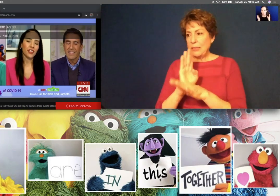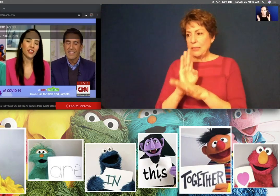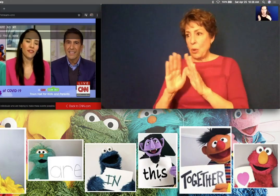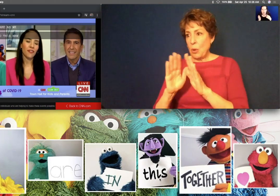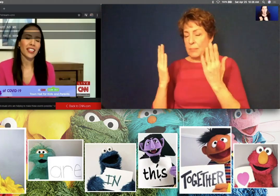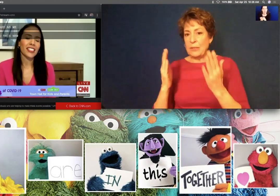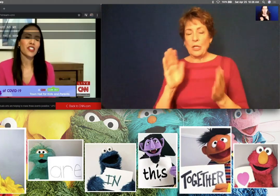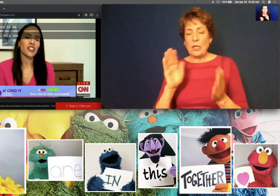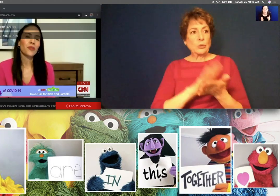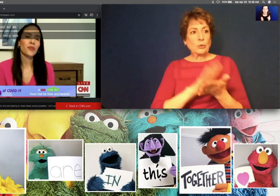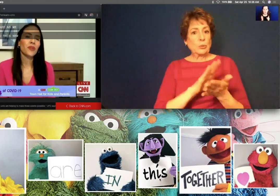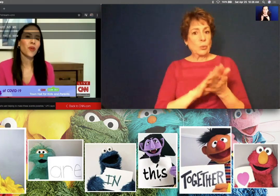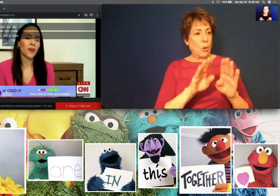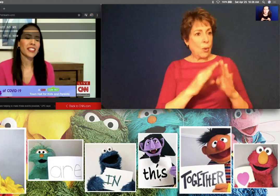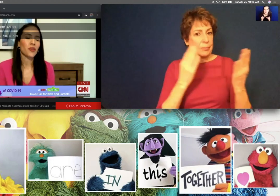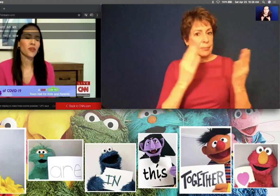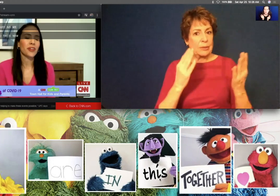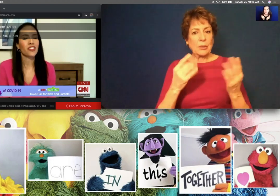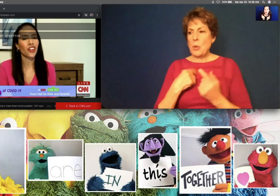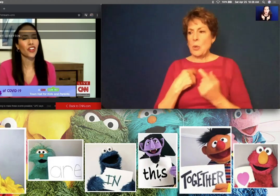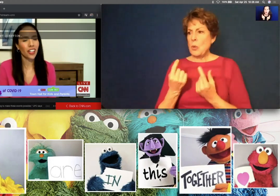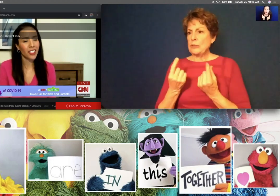to re-enter into this new normal?